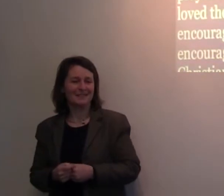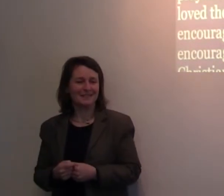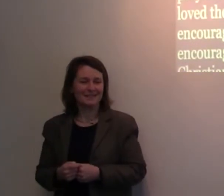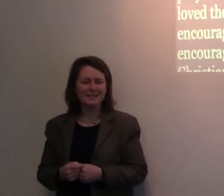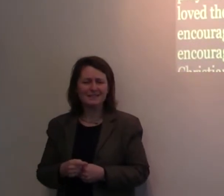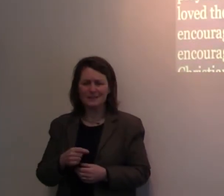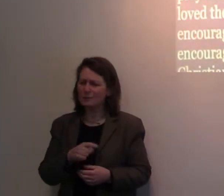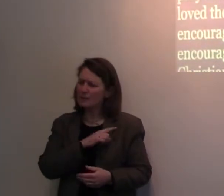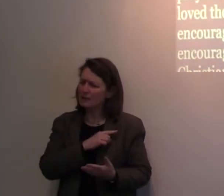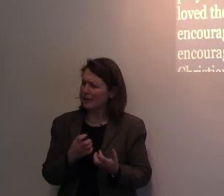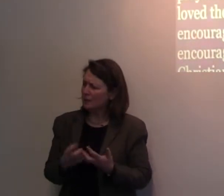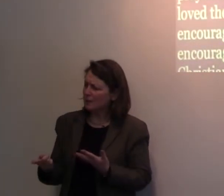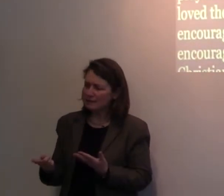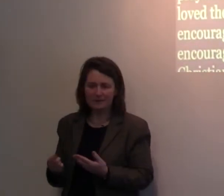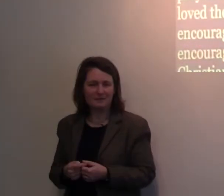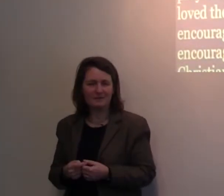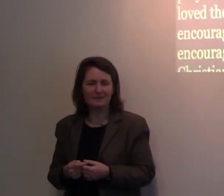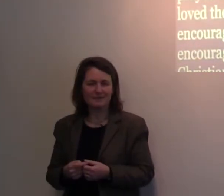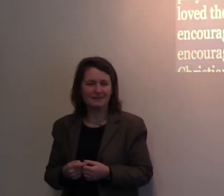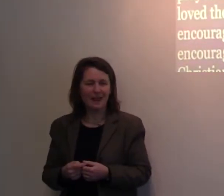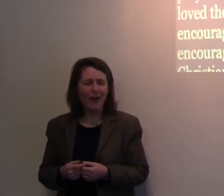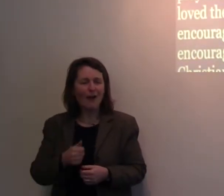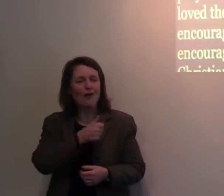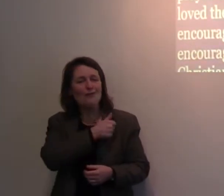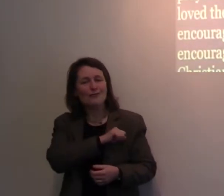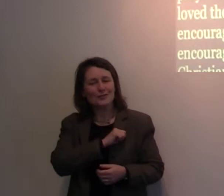Why? Because of the Christians in Philippi.